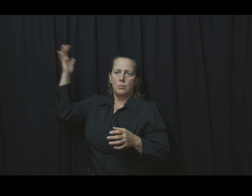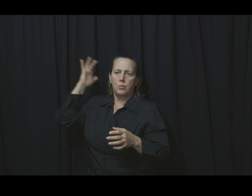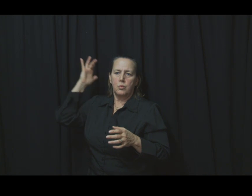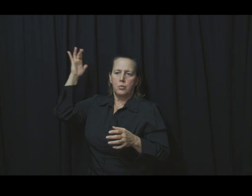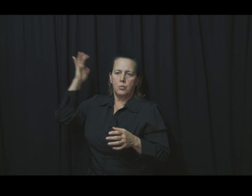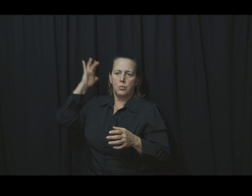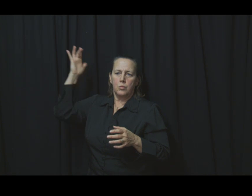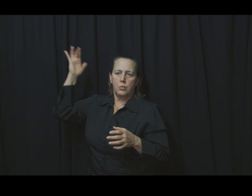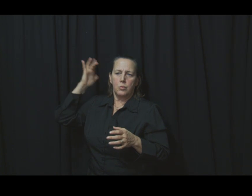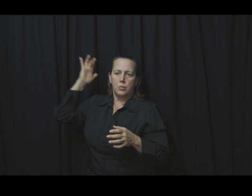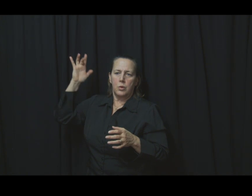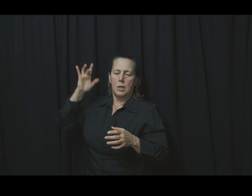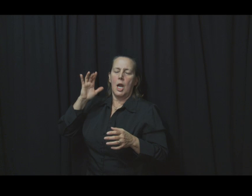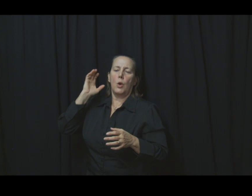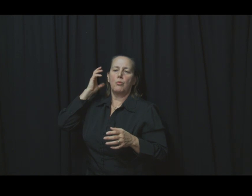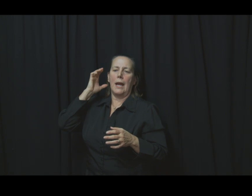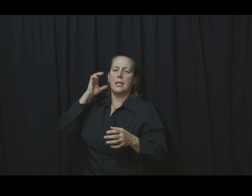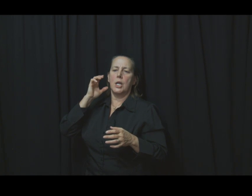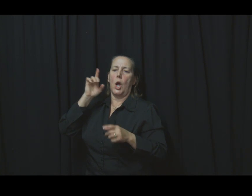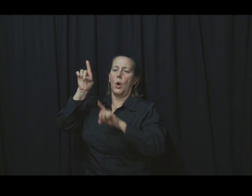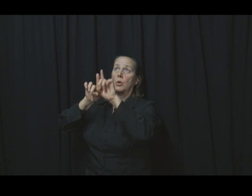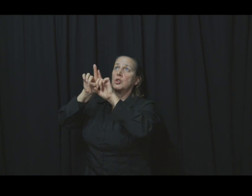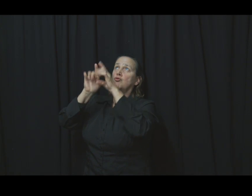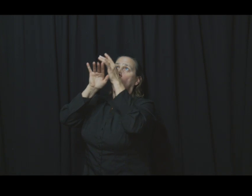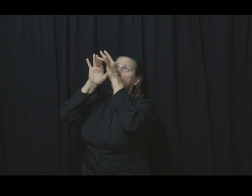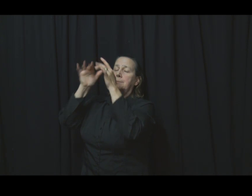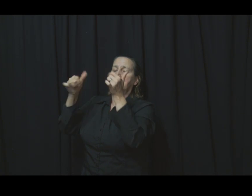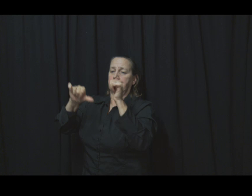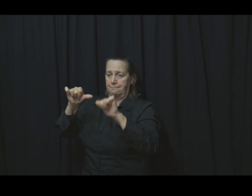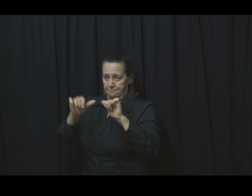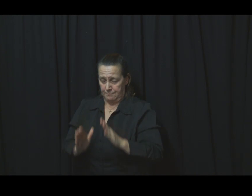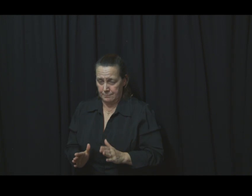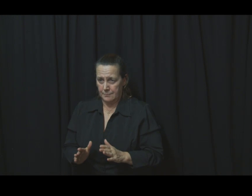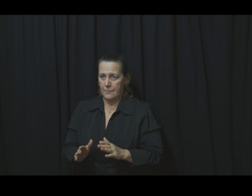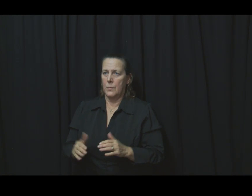radio astronomy. And this is, while we have visible light for our eyes,